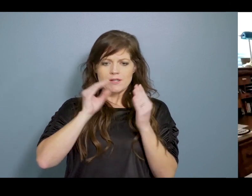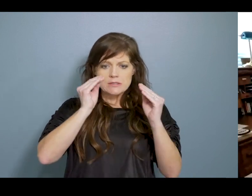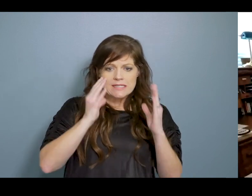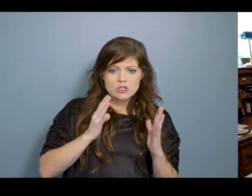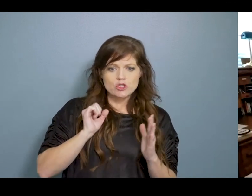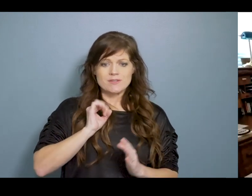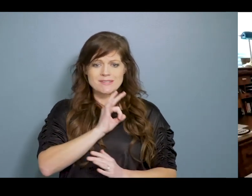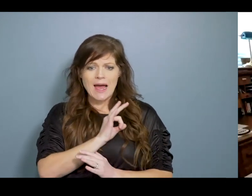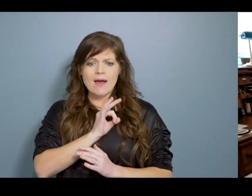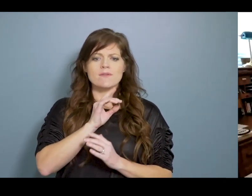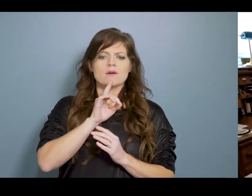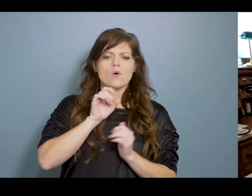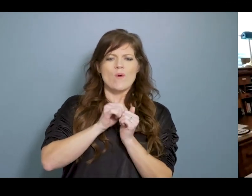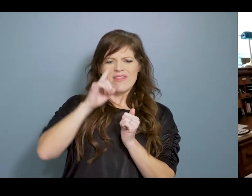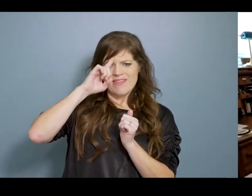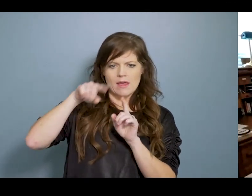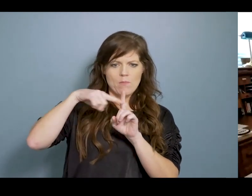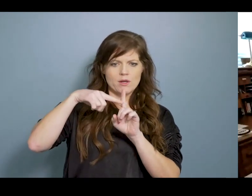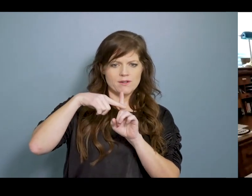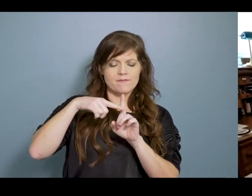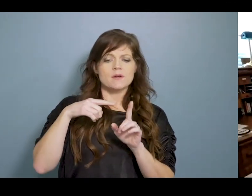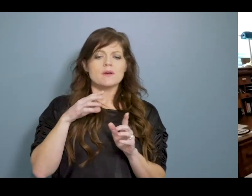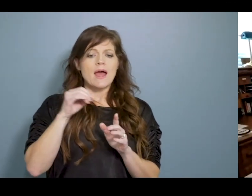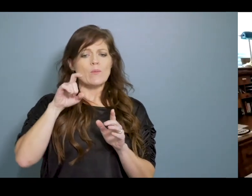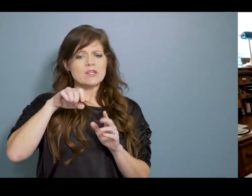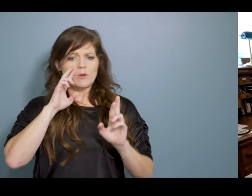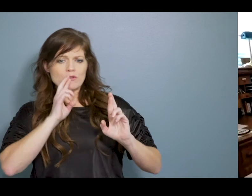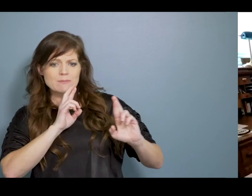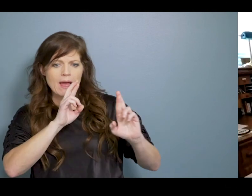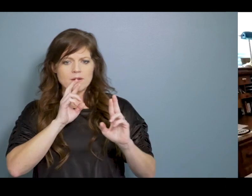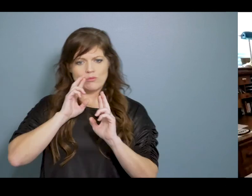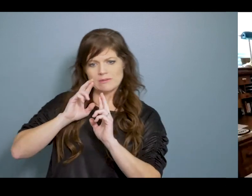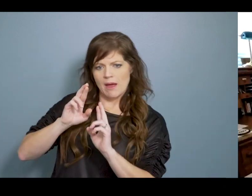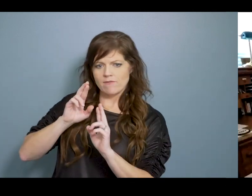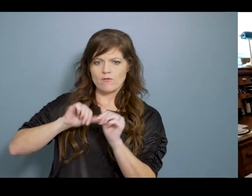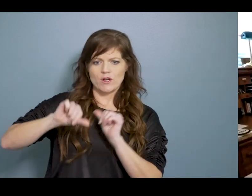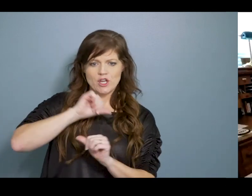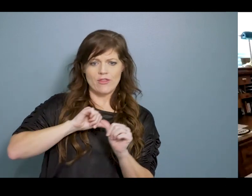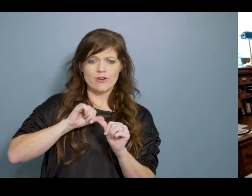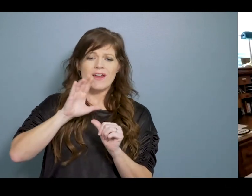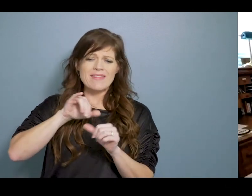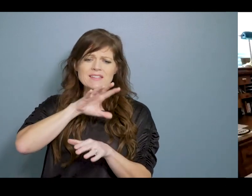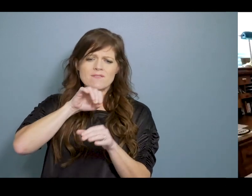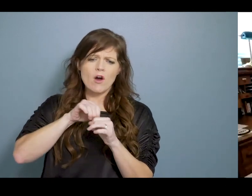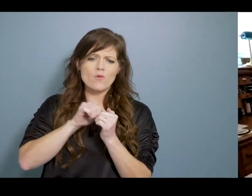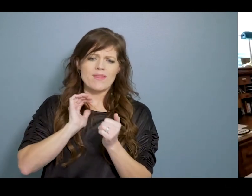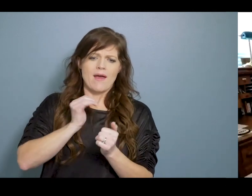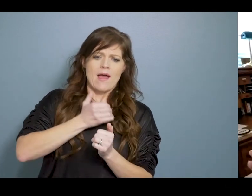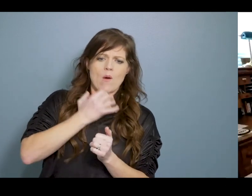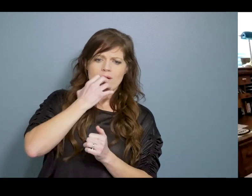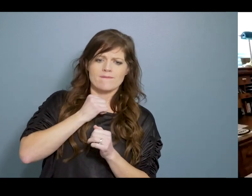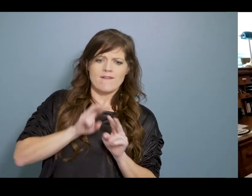put a bunch of limitations on everything, that we are respectful to one another. And that's a part of our value system as well, is to being